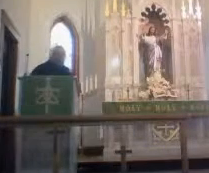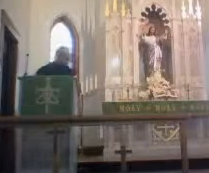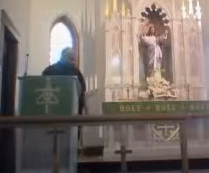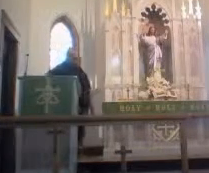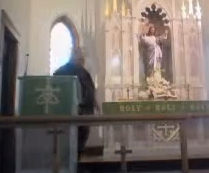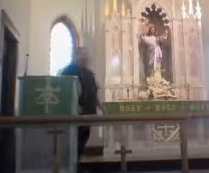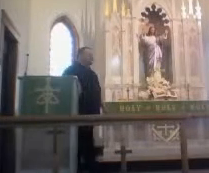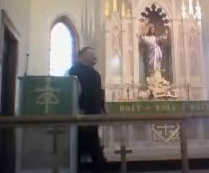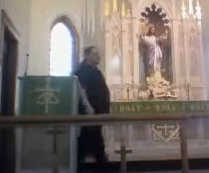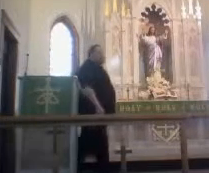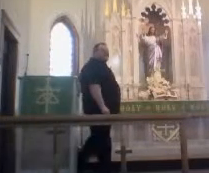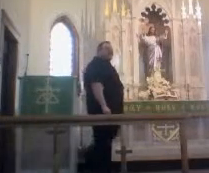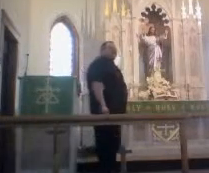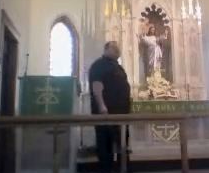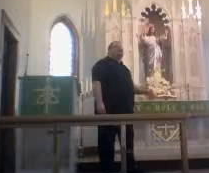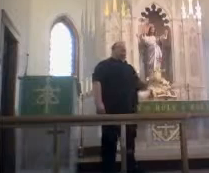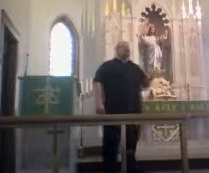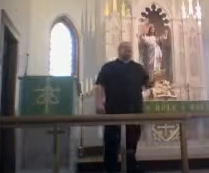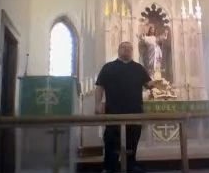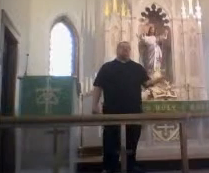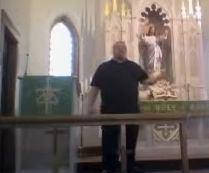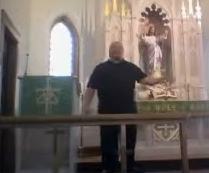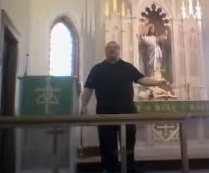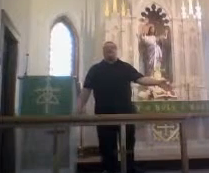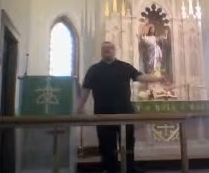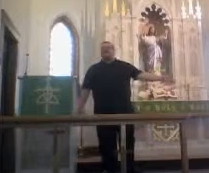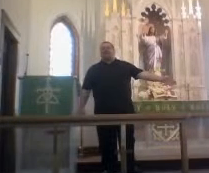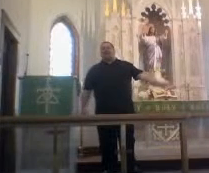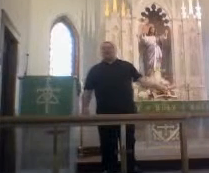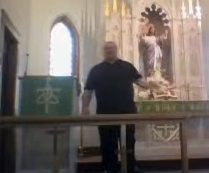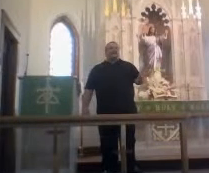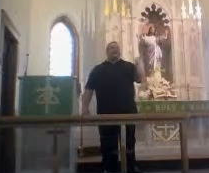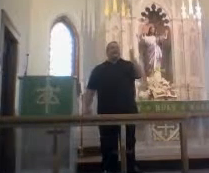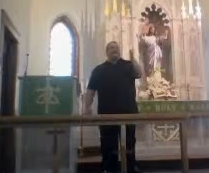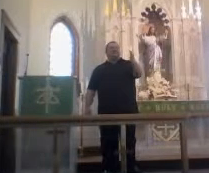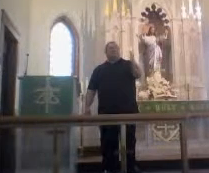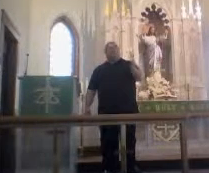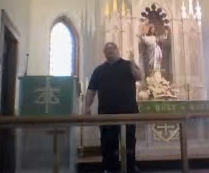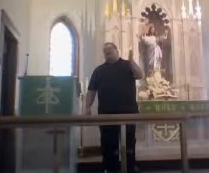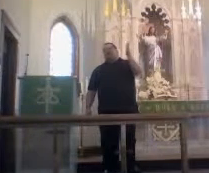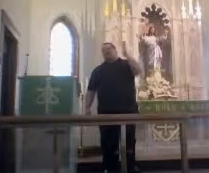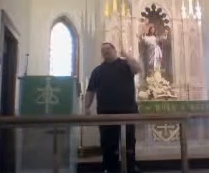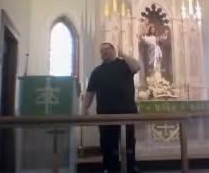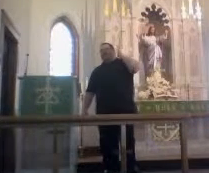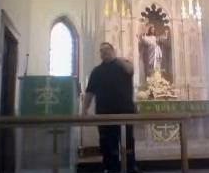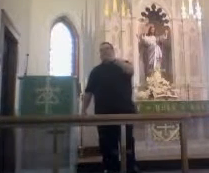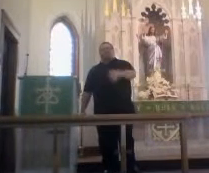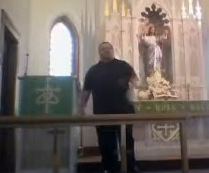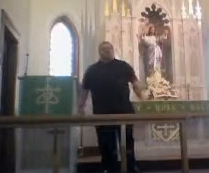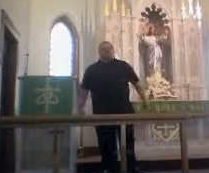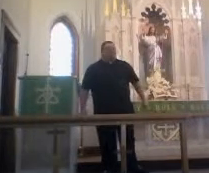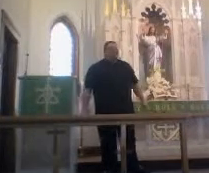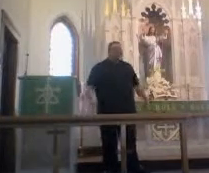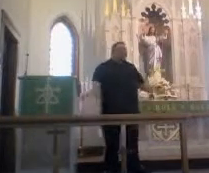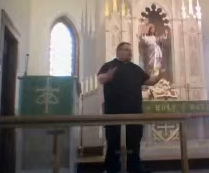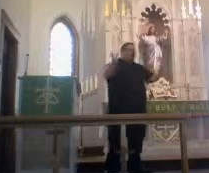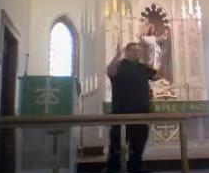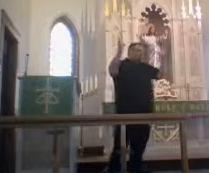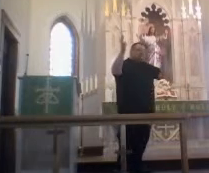What? Elijah just literally ran for his life. He's an enemy of the state. The queen has all of her guards and all of her people